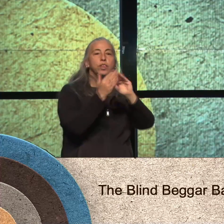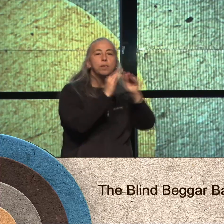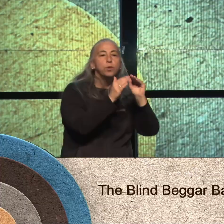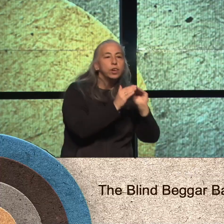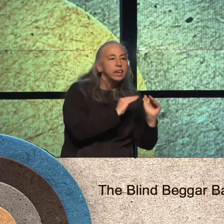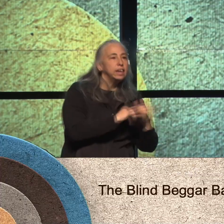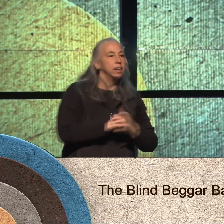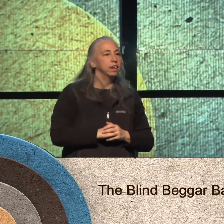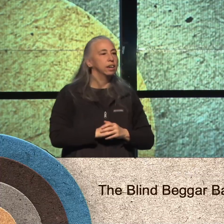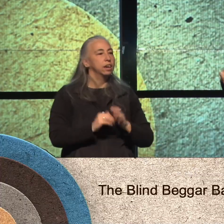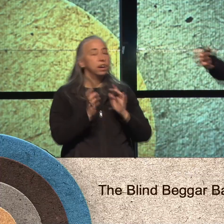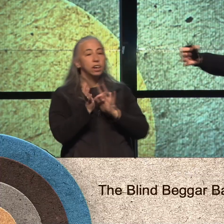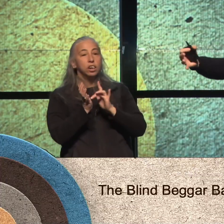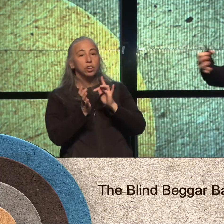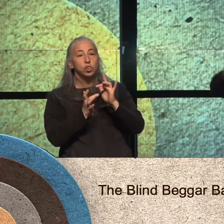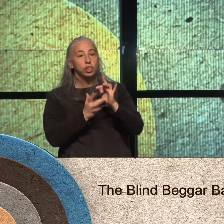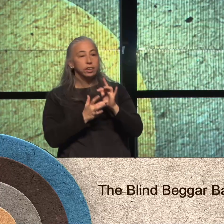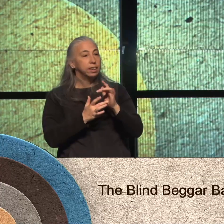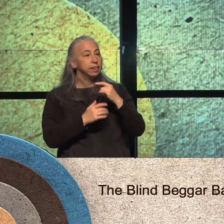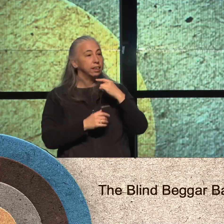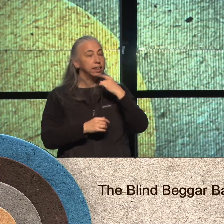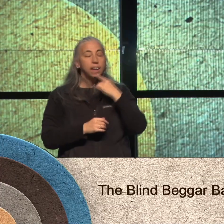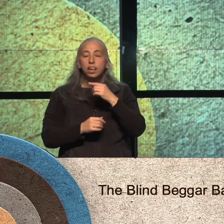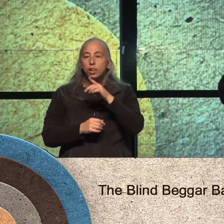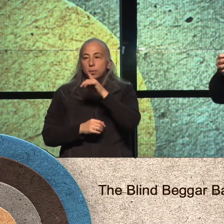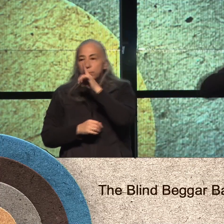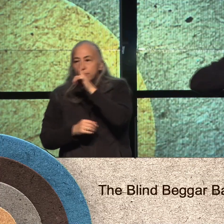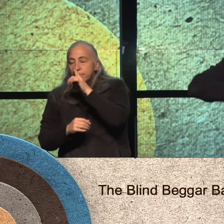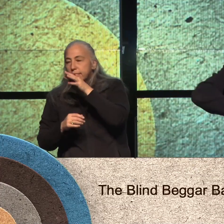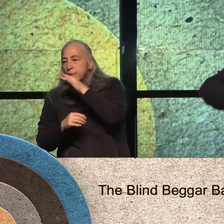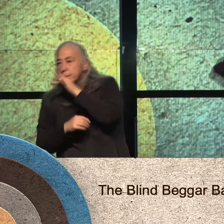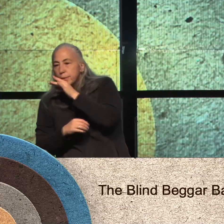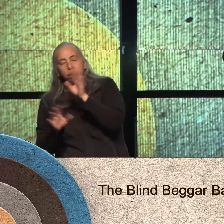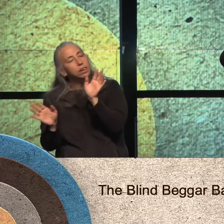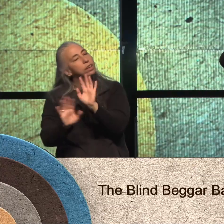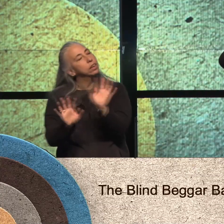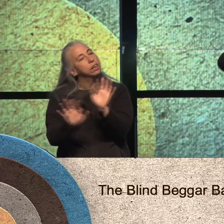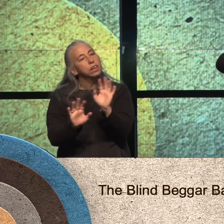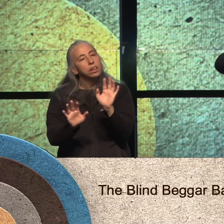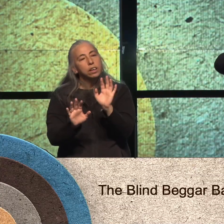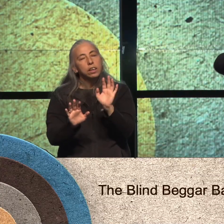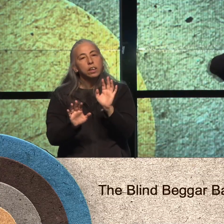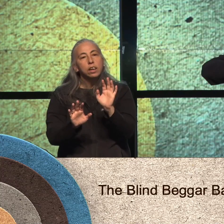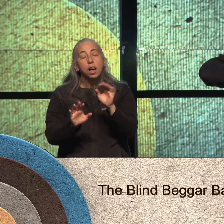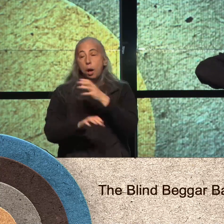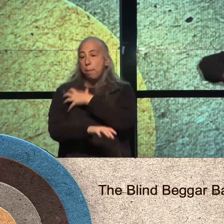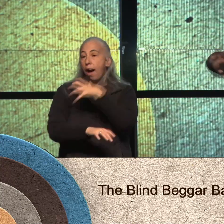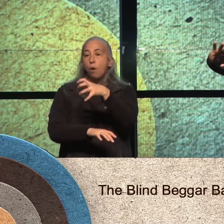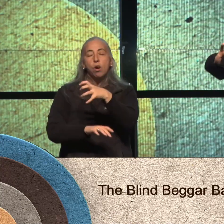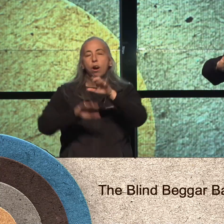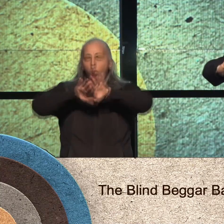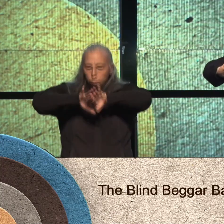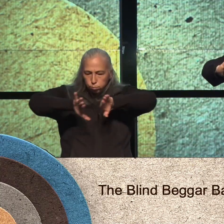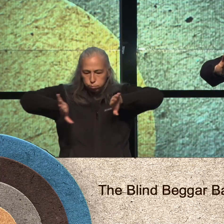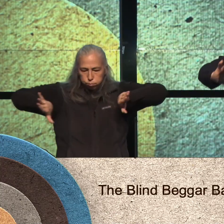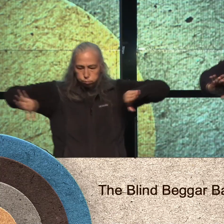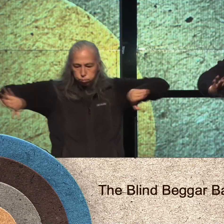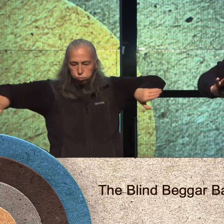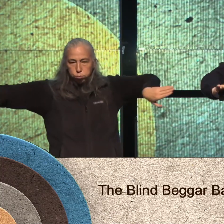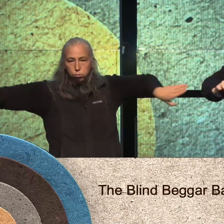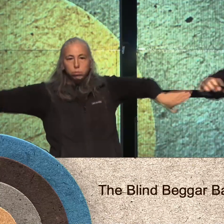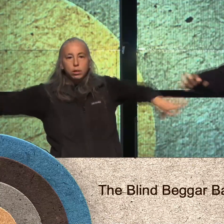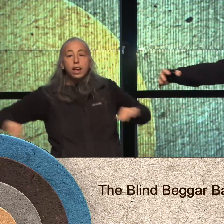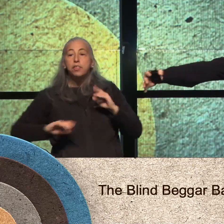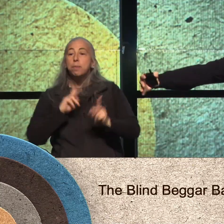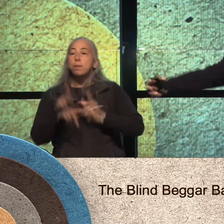whisper. No, he puts Bartimaeus in the center. He decenters power, decenters the voices that would